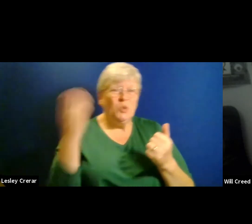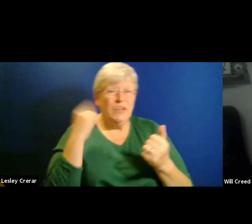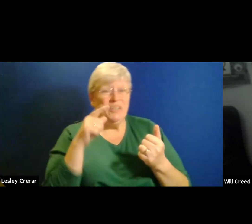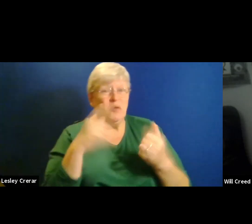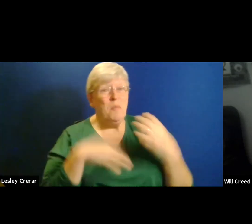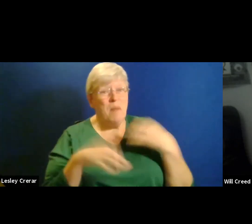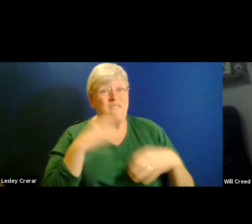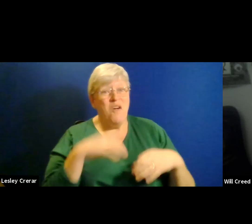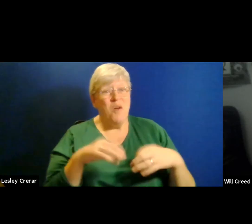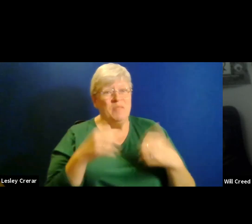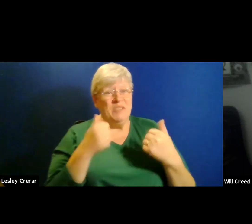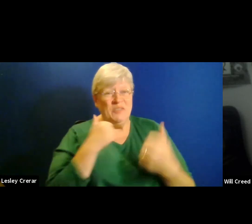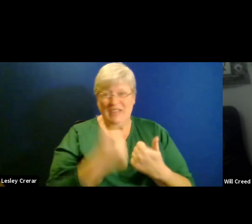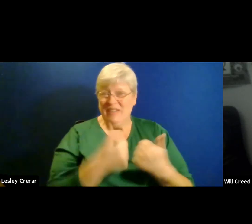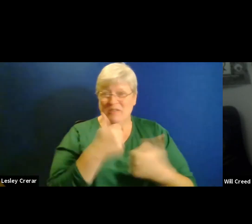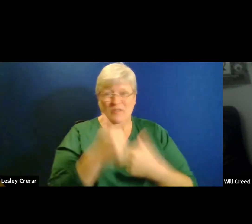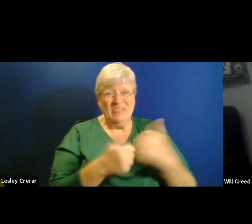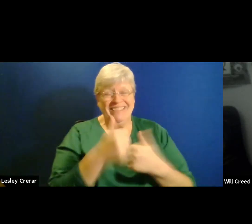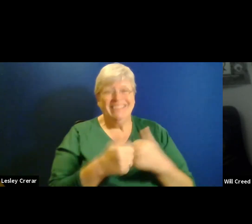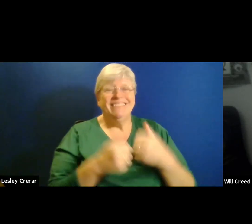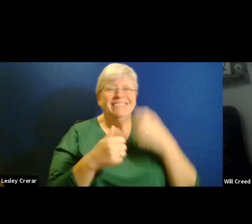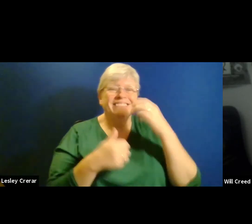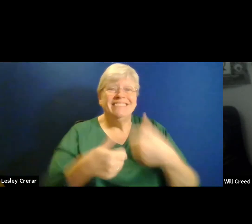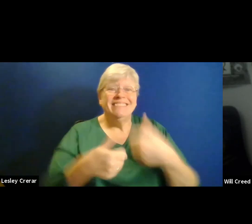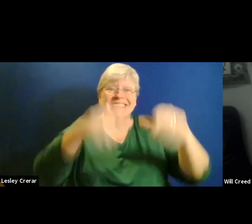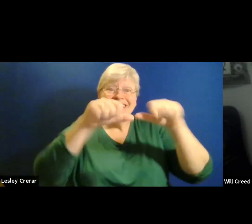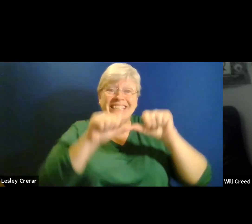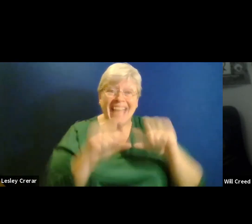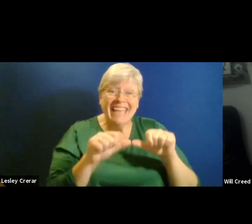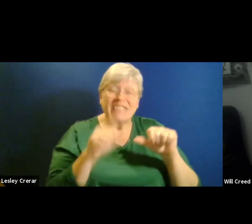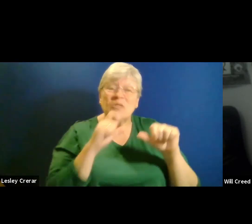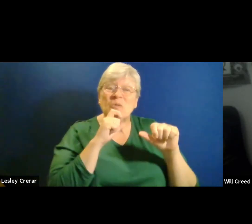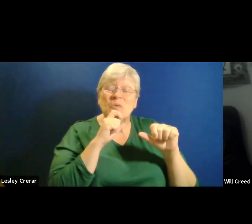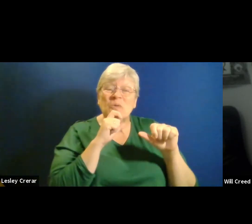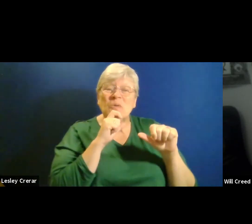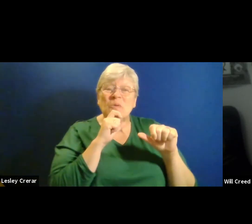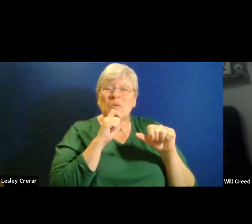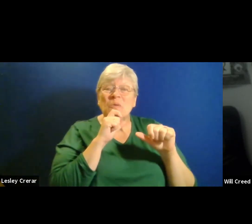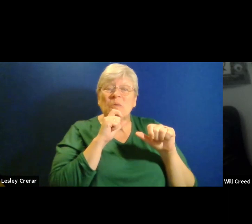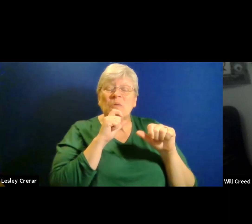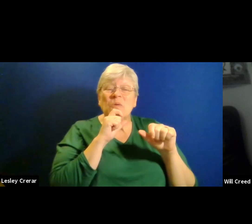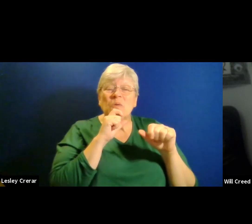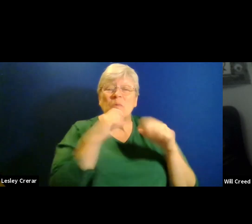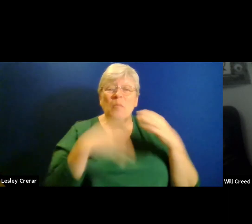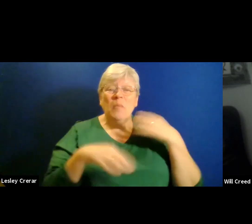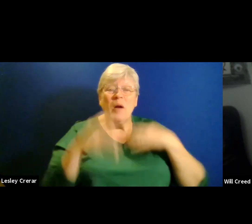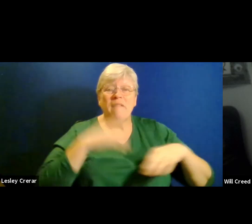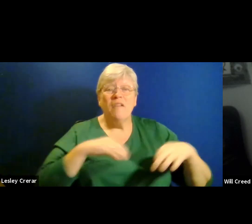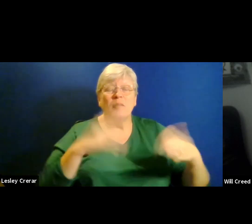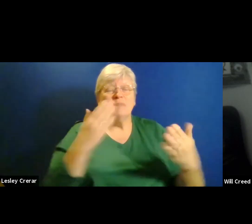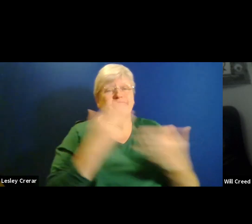but really good to hear it performed. Next up is a particular performer who means a lot to